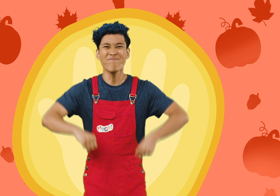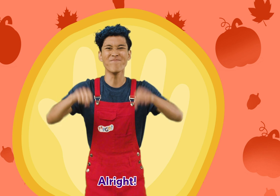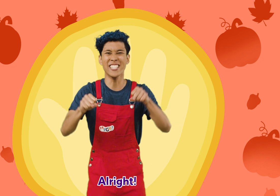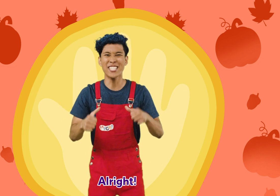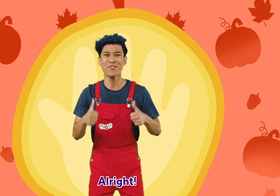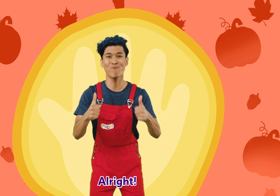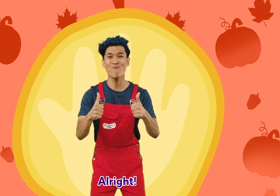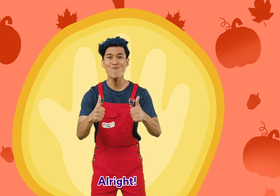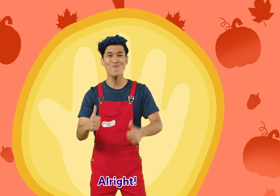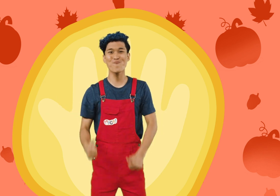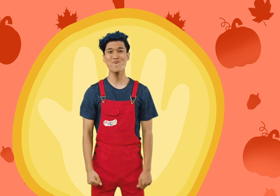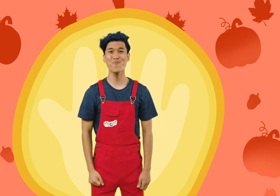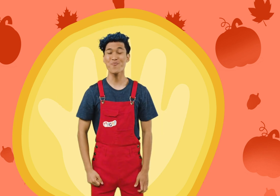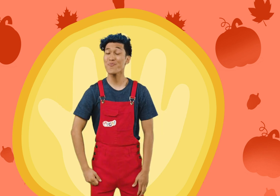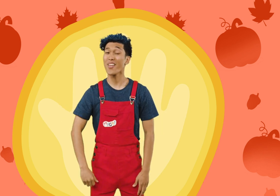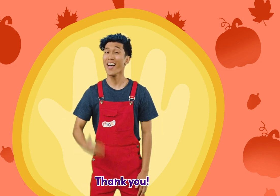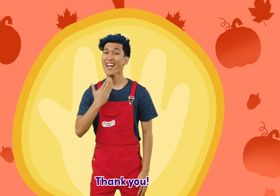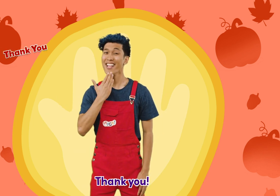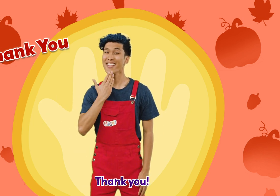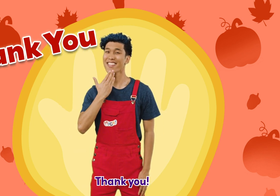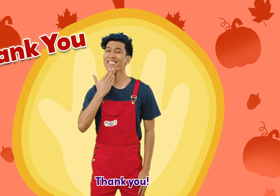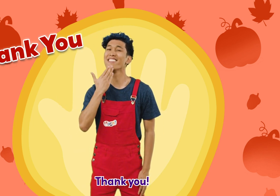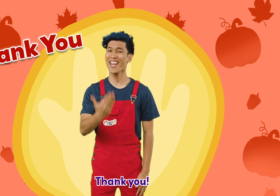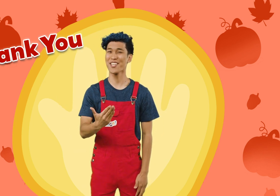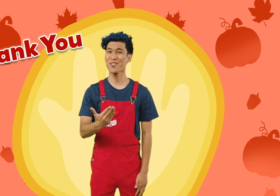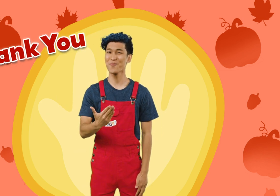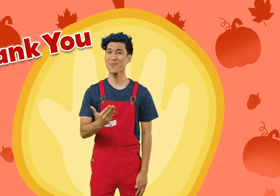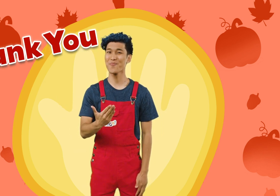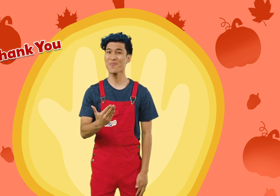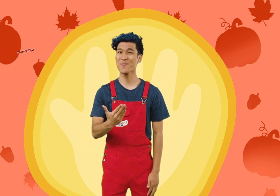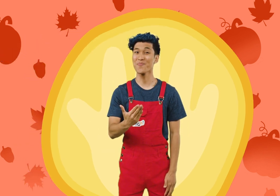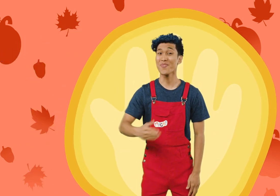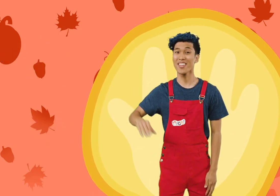All right. Thank you. T